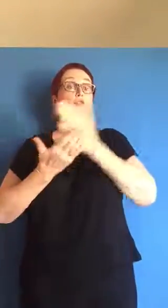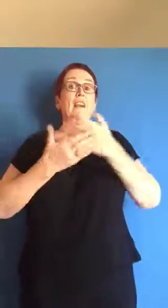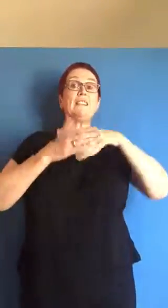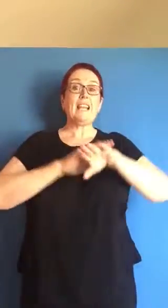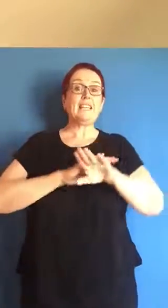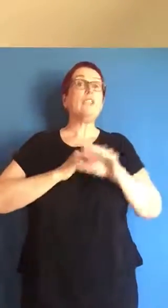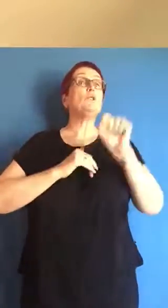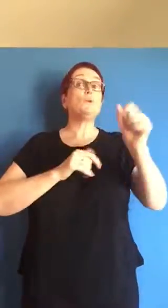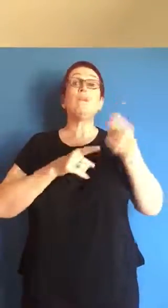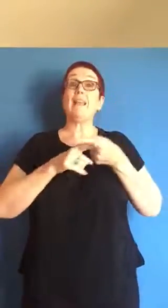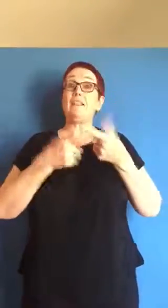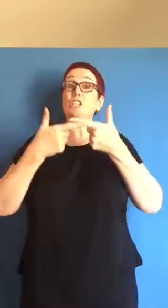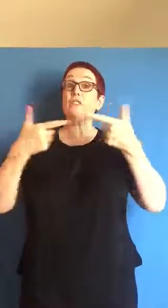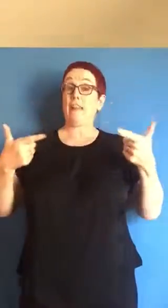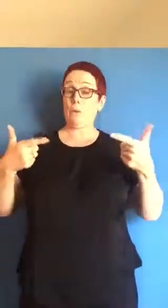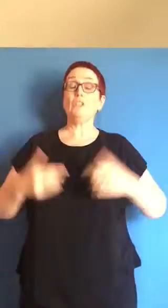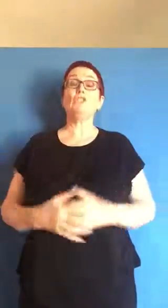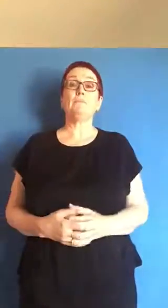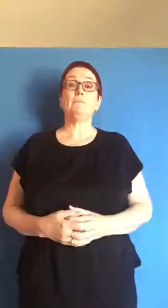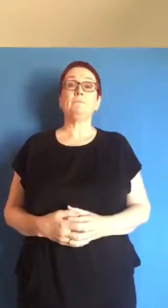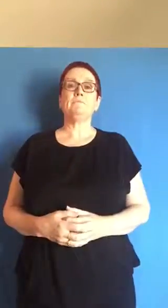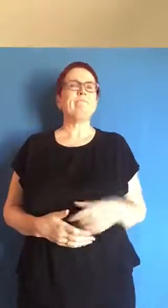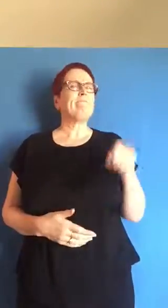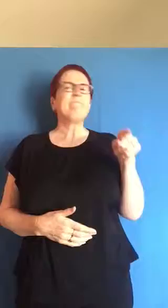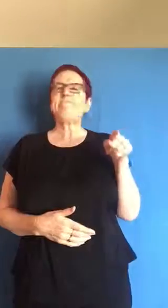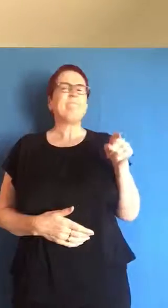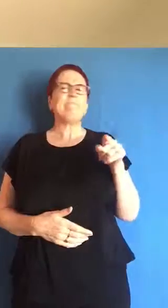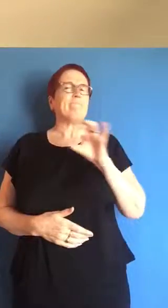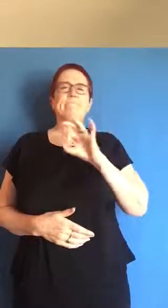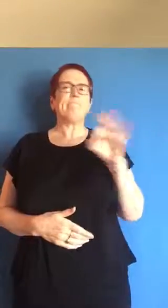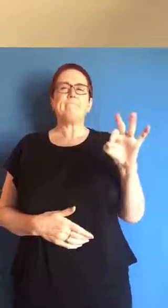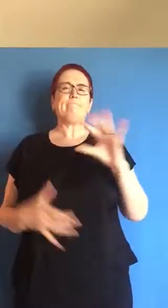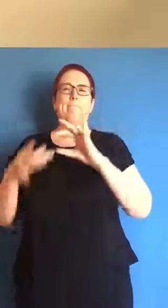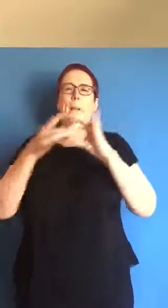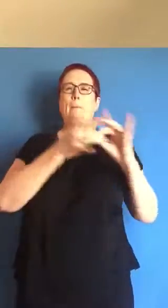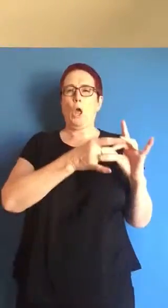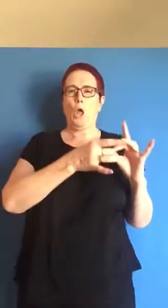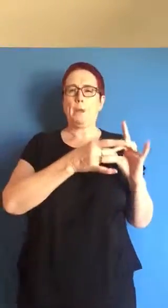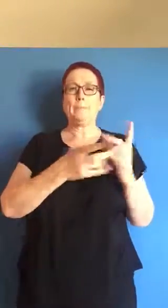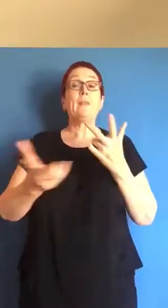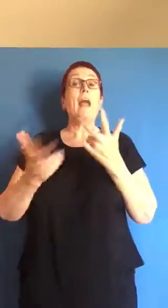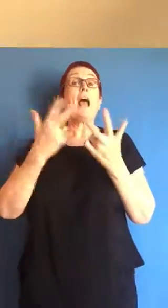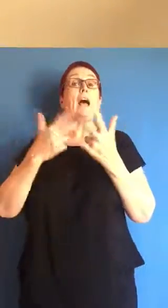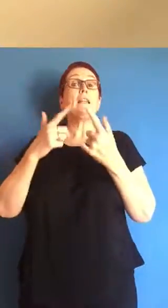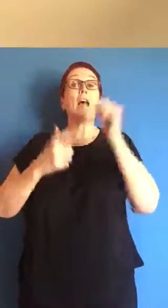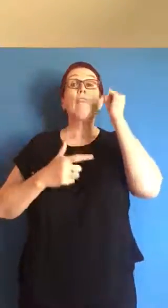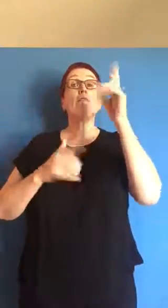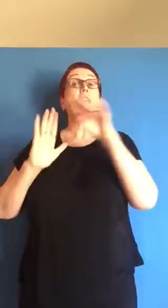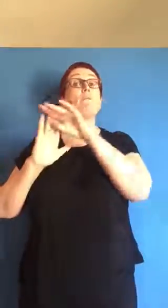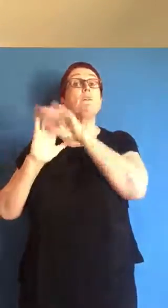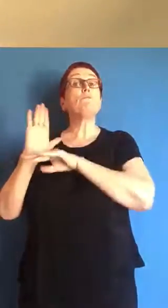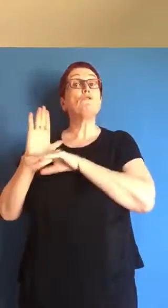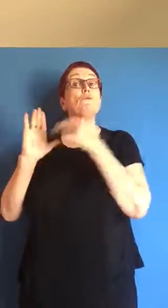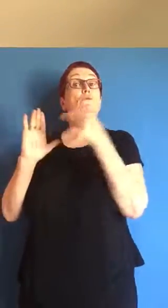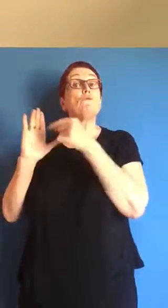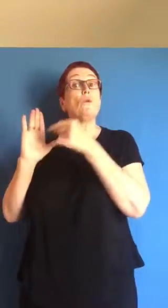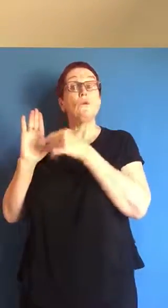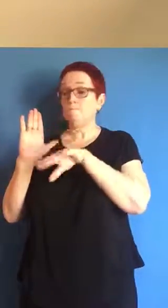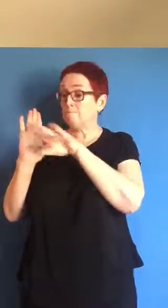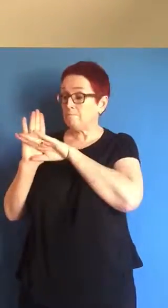into English, where it really should not apply. Another famous prescriptive rule is that one should never use